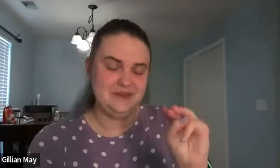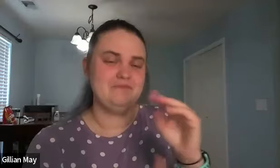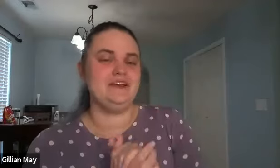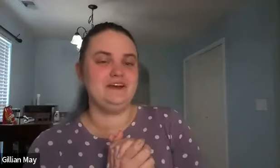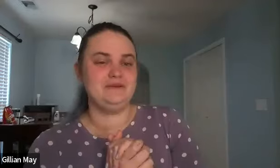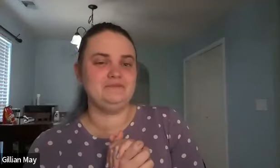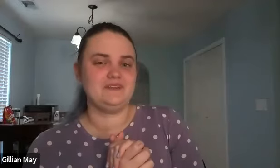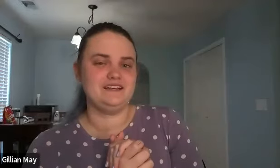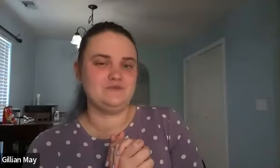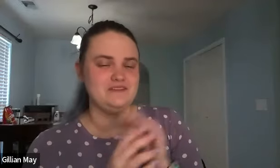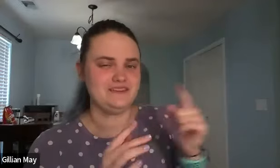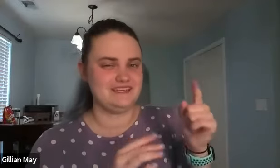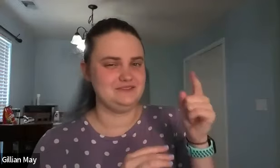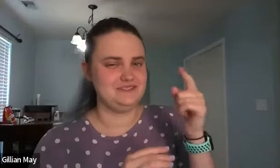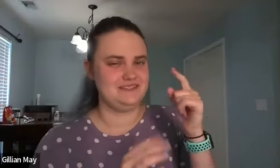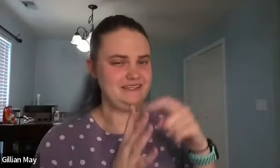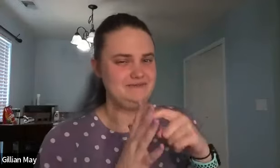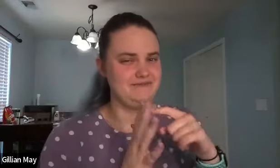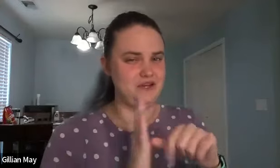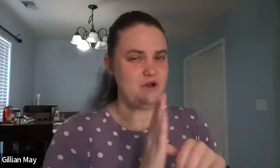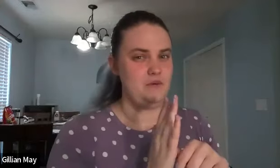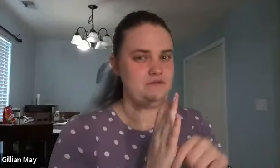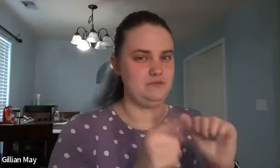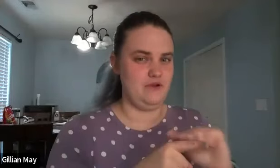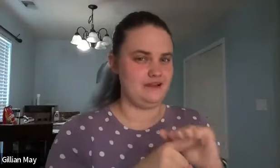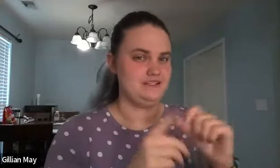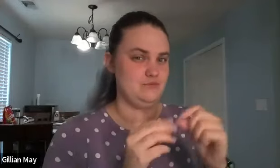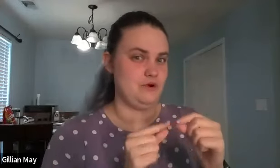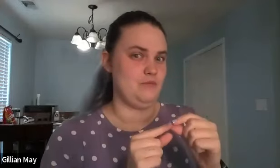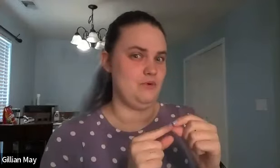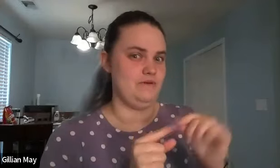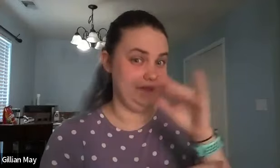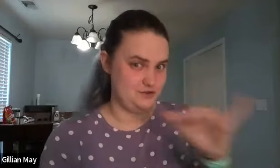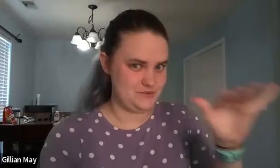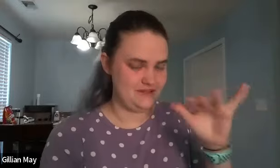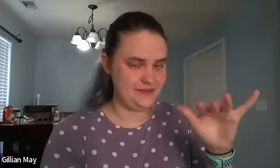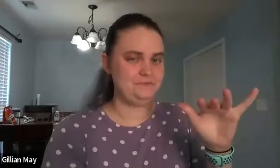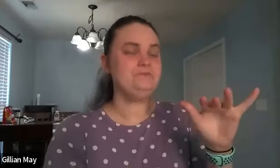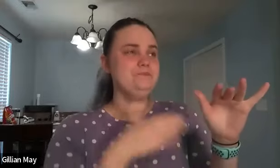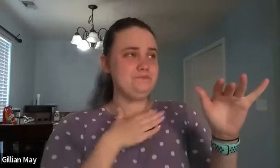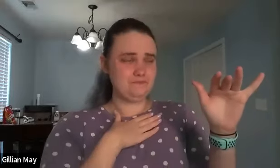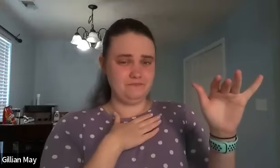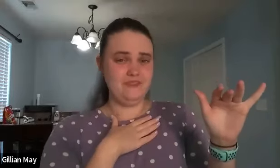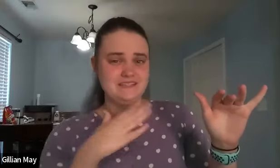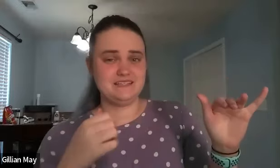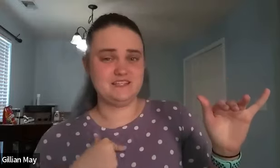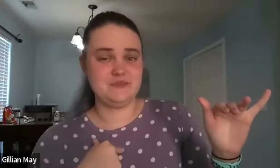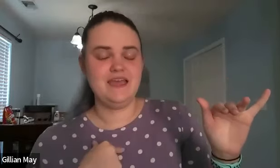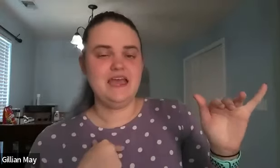but because one of the things that you'll see later on if you practice more and more finger spelling is that, excuse me, it